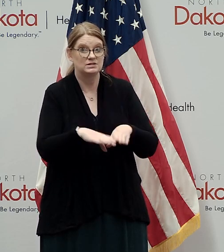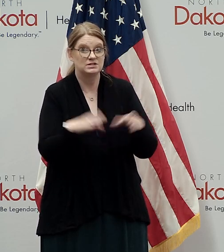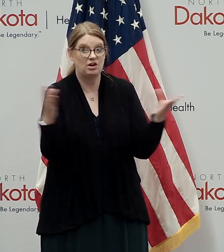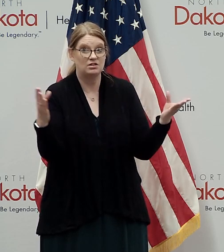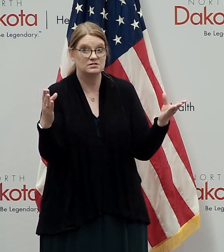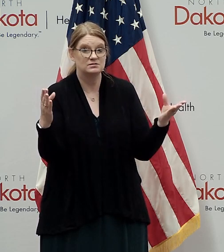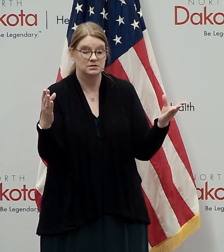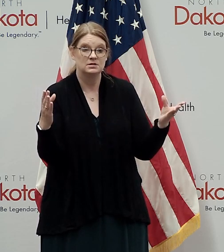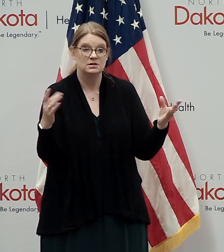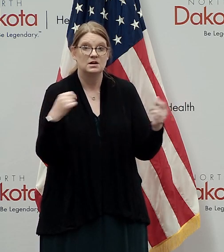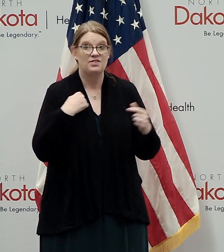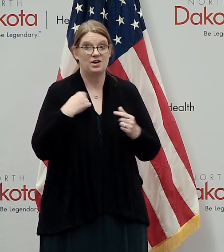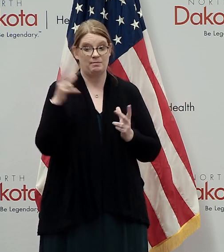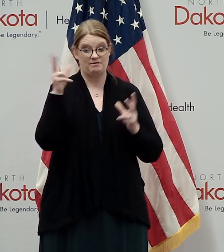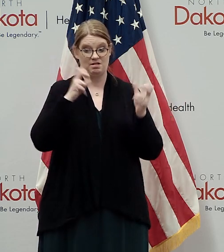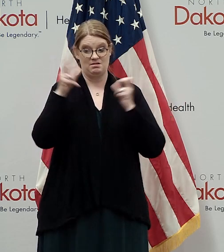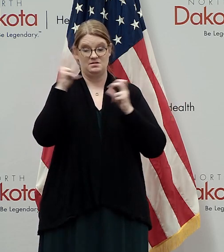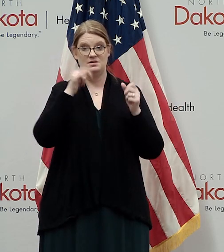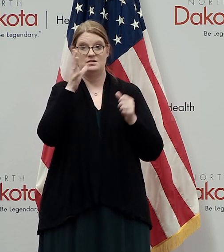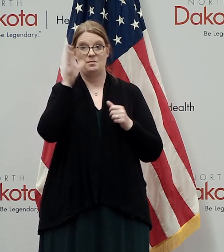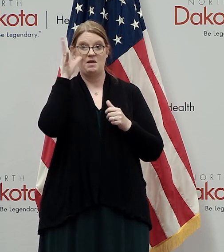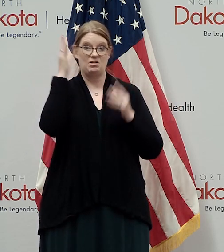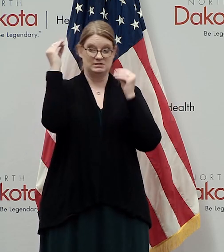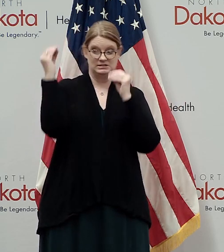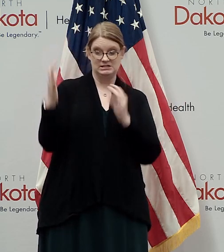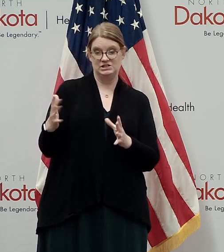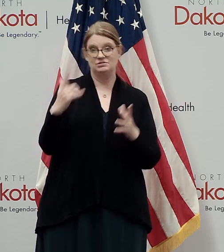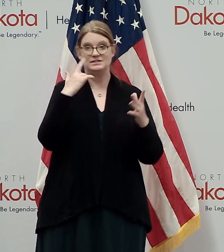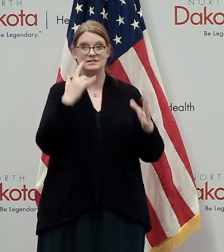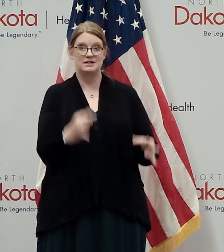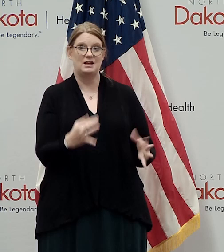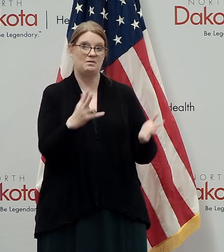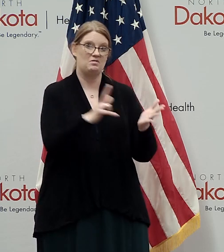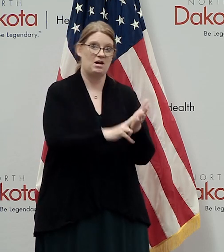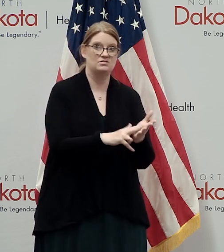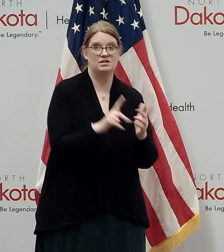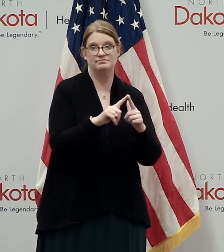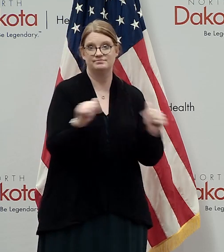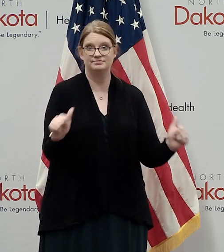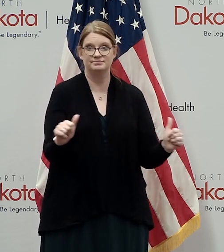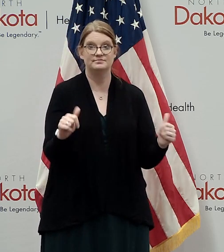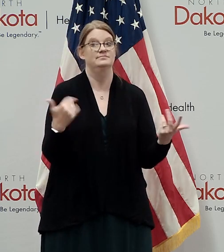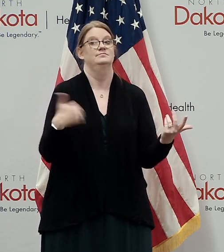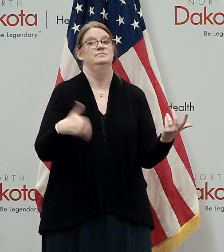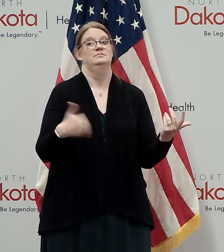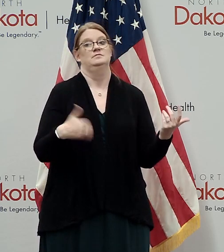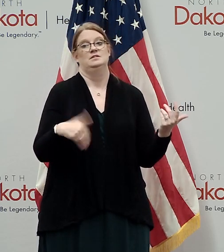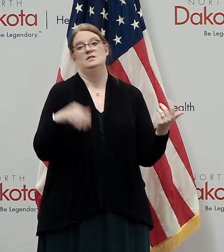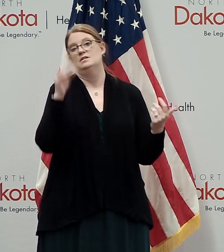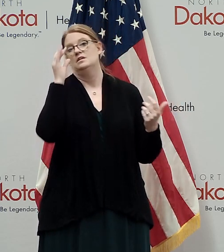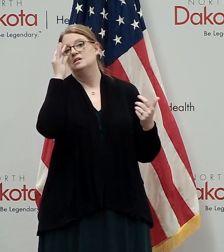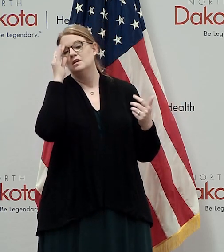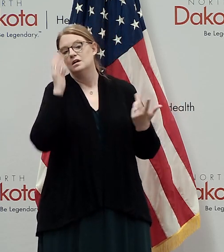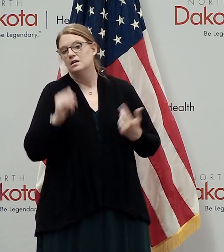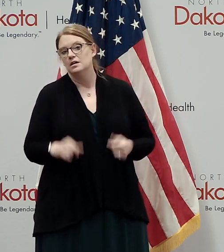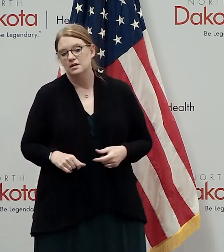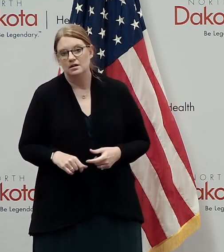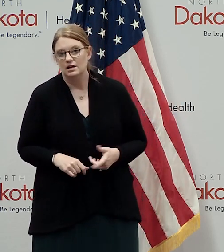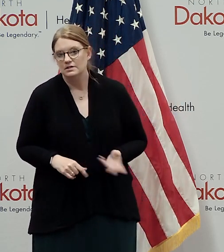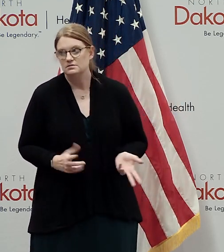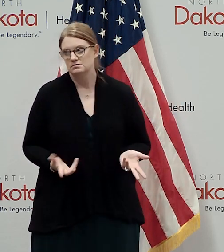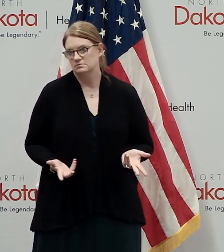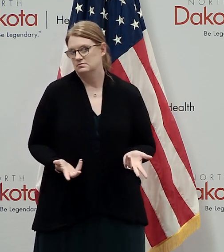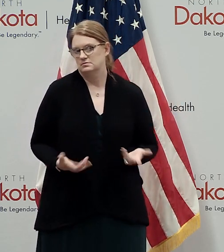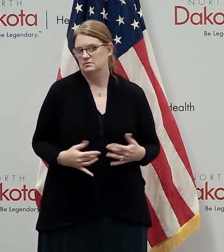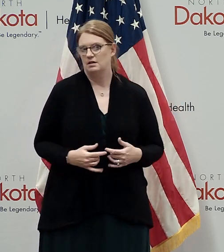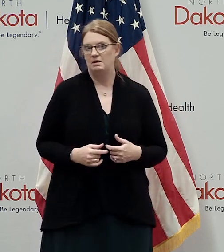there listening to parents, listening to teachers, making decisions about contracts and all the things the superintendent described. And it will be literally,